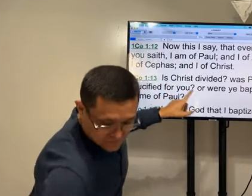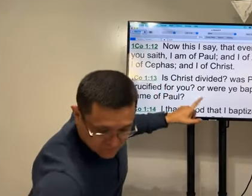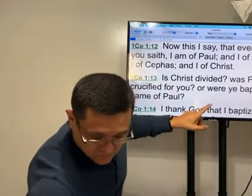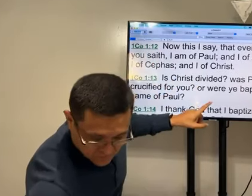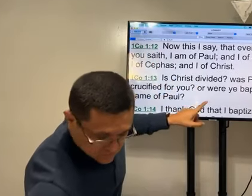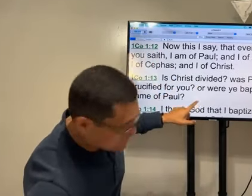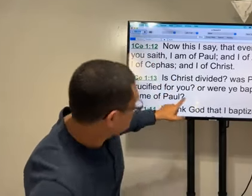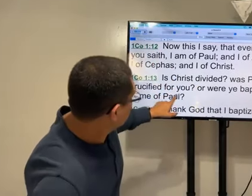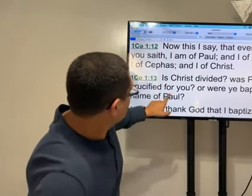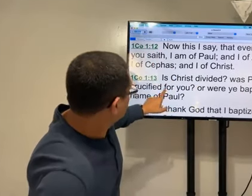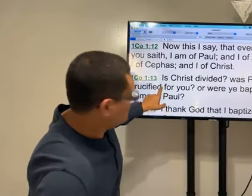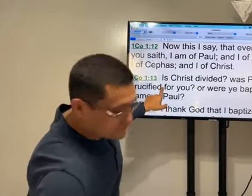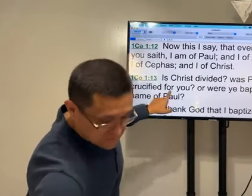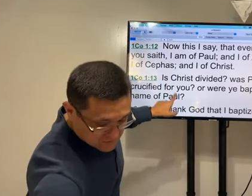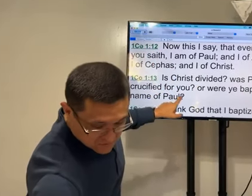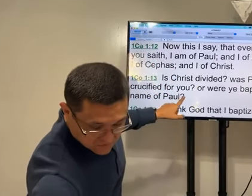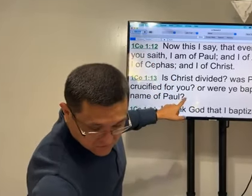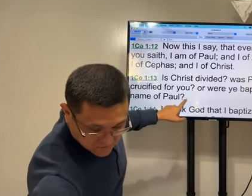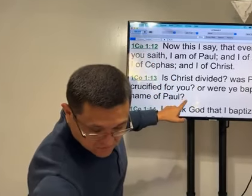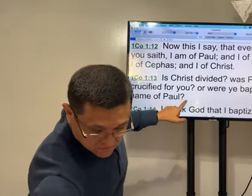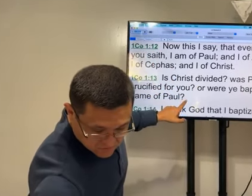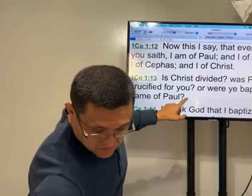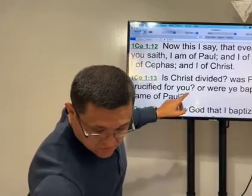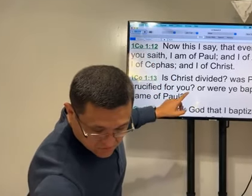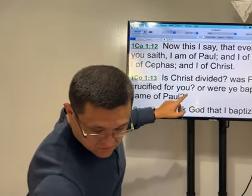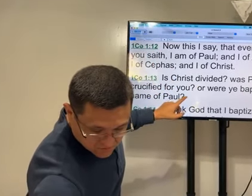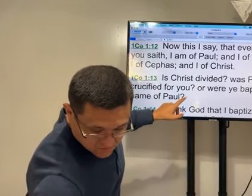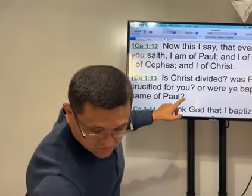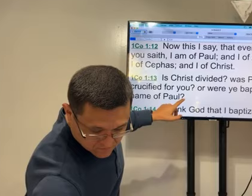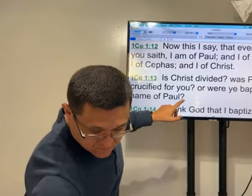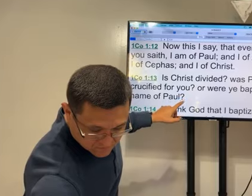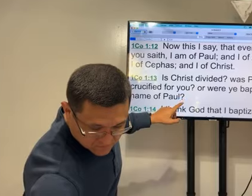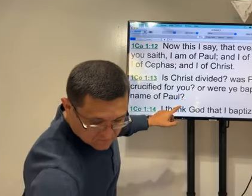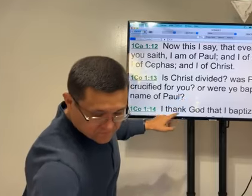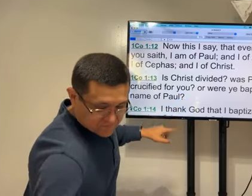is writing to them saying, that's enough, that's enough.